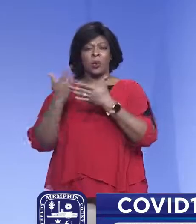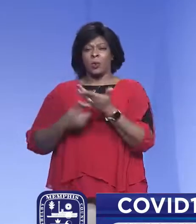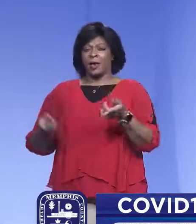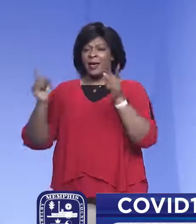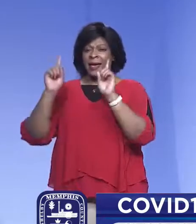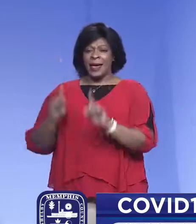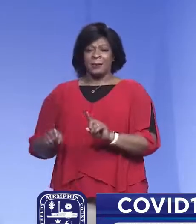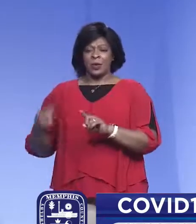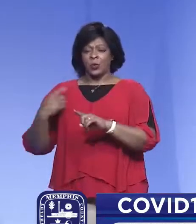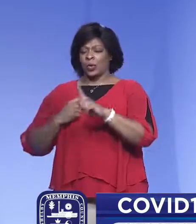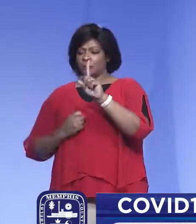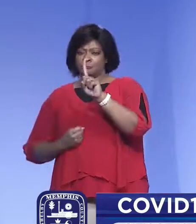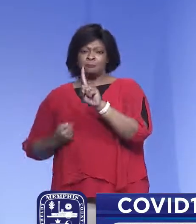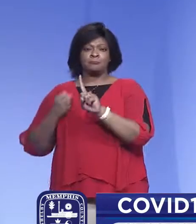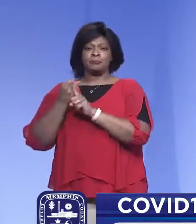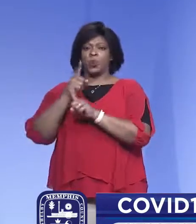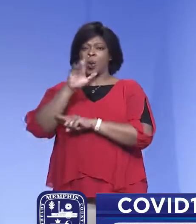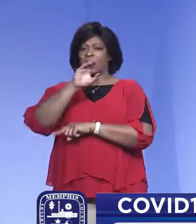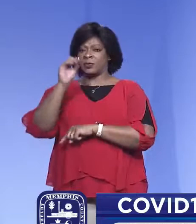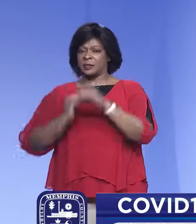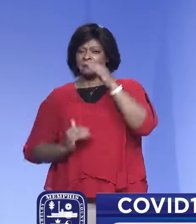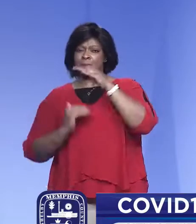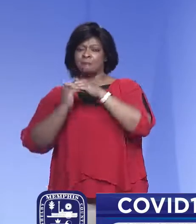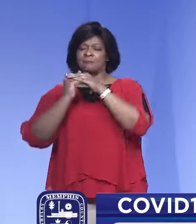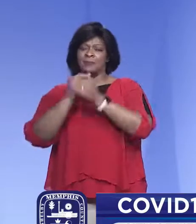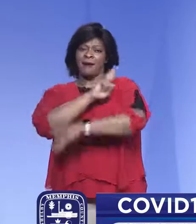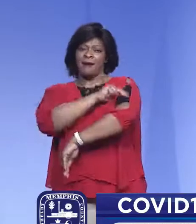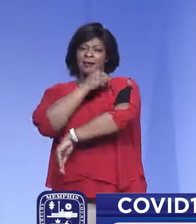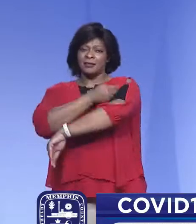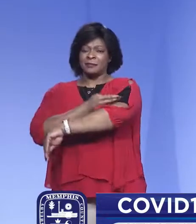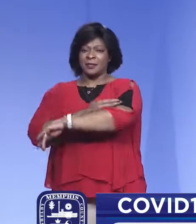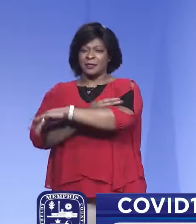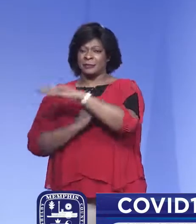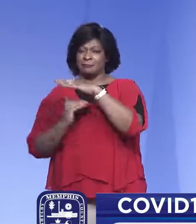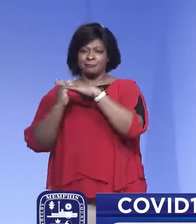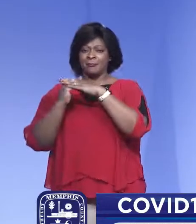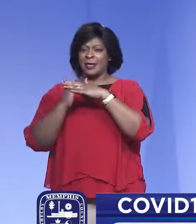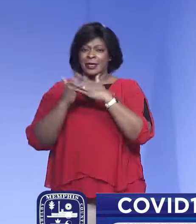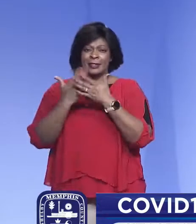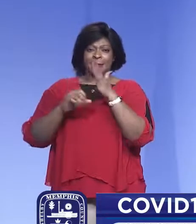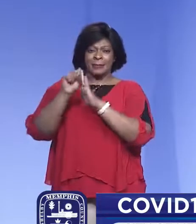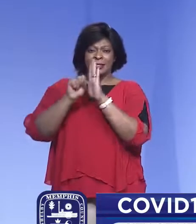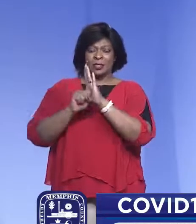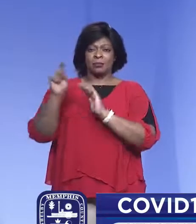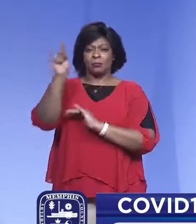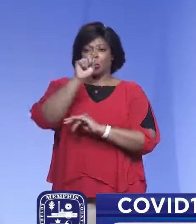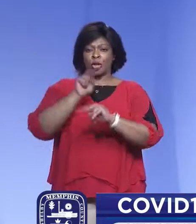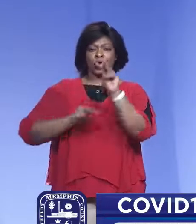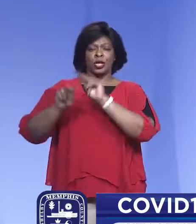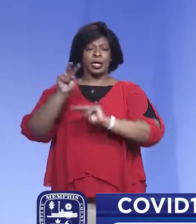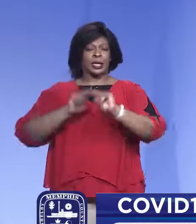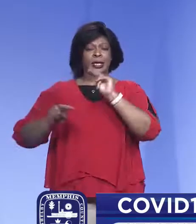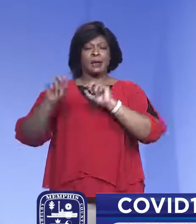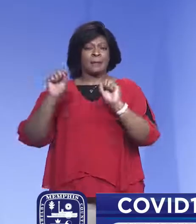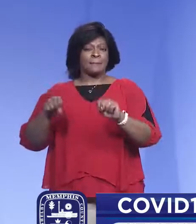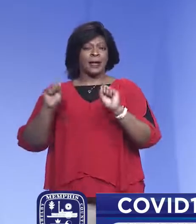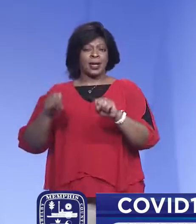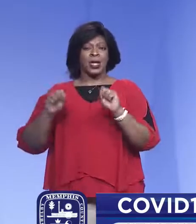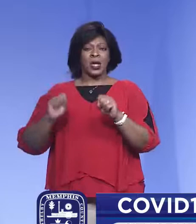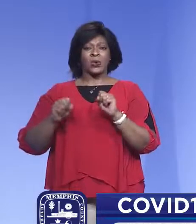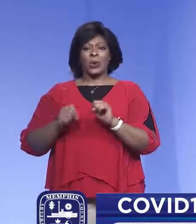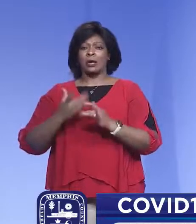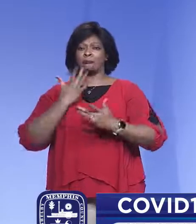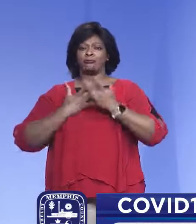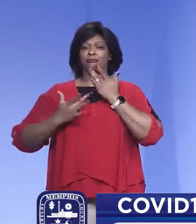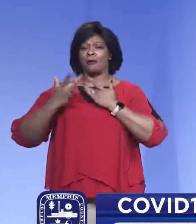when we get to 100% to capacity? Some states are looking at possibly rationing